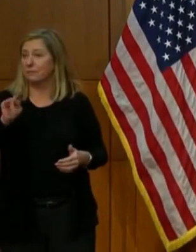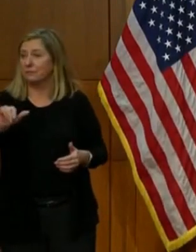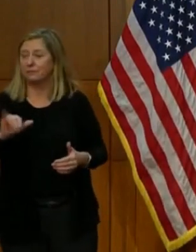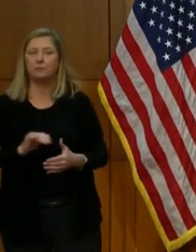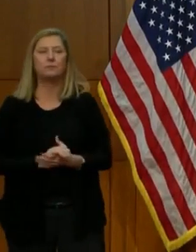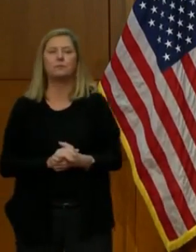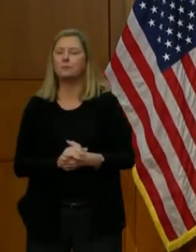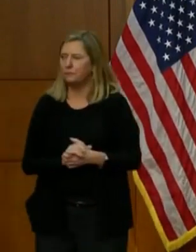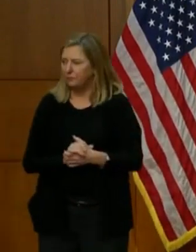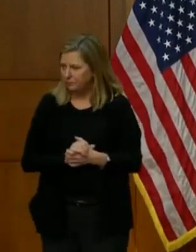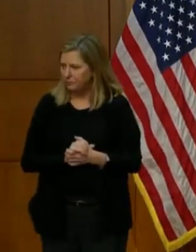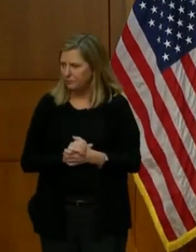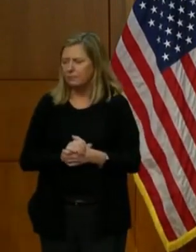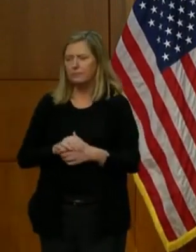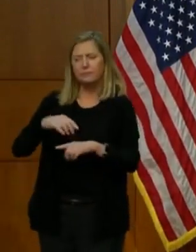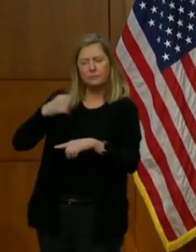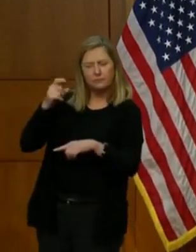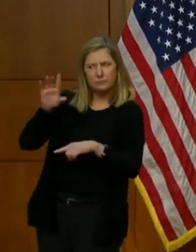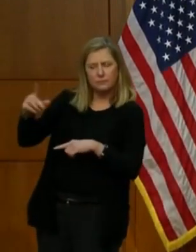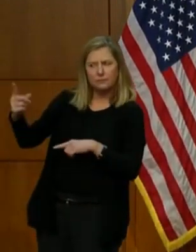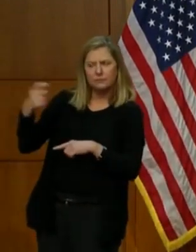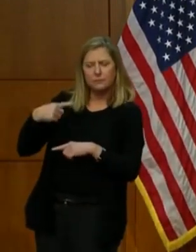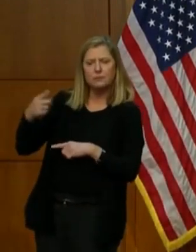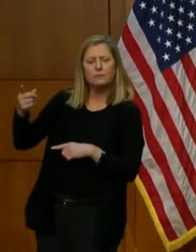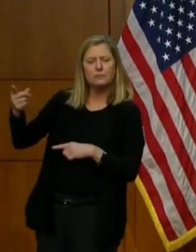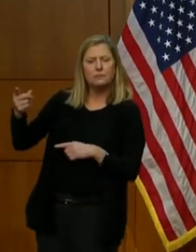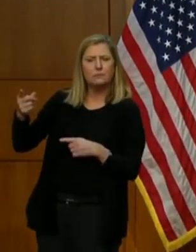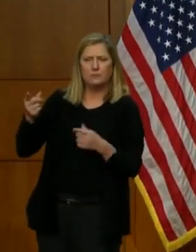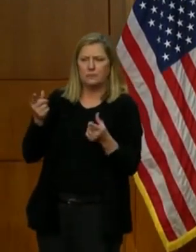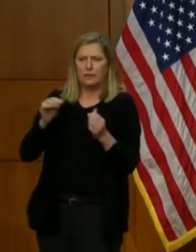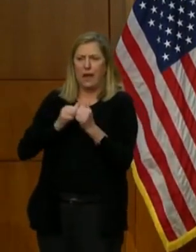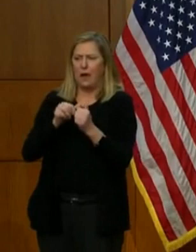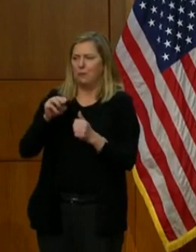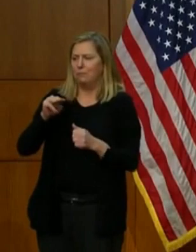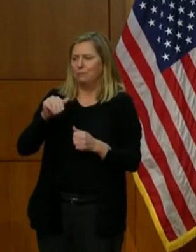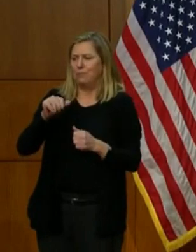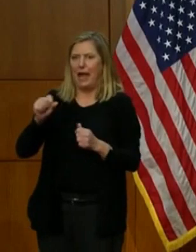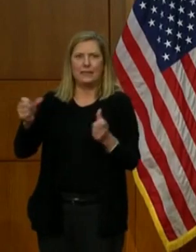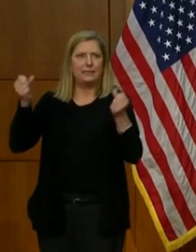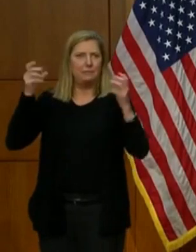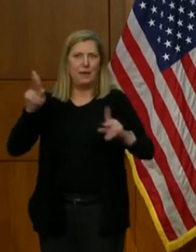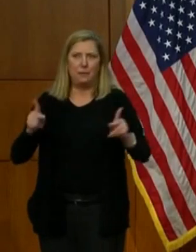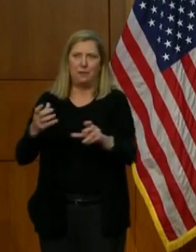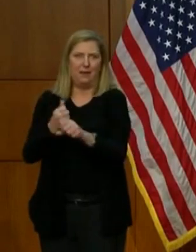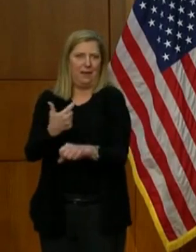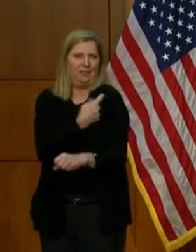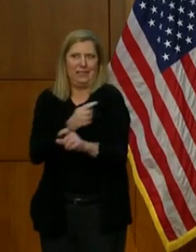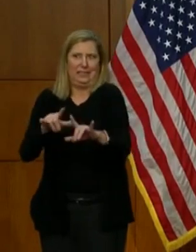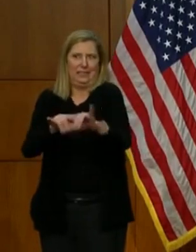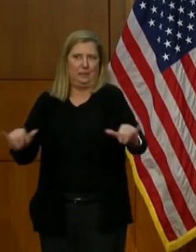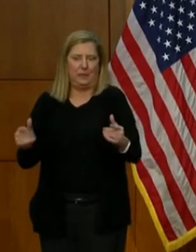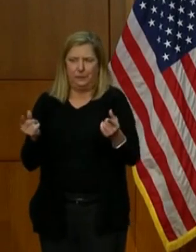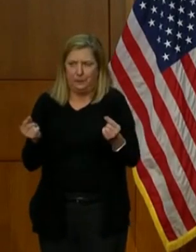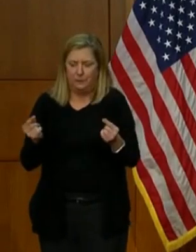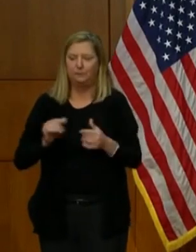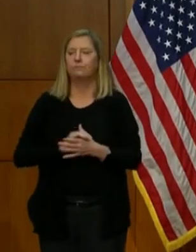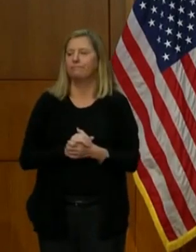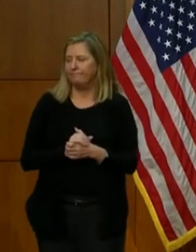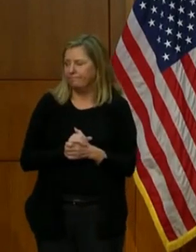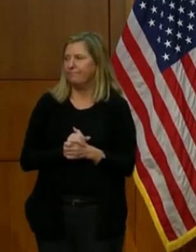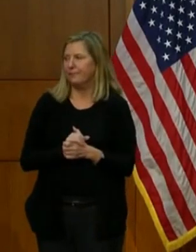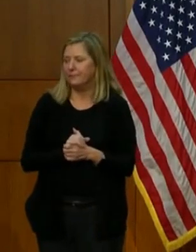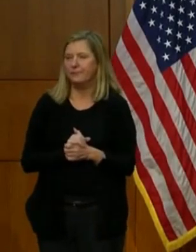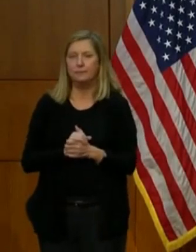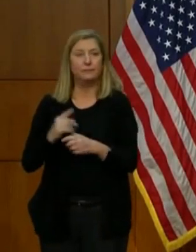So the question that I heard was, what are we doing around mass vaccination? And You know, from the beginning of this, we've talked